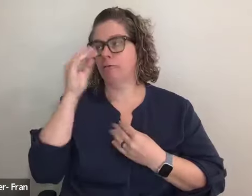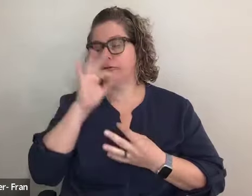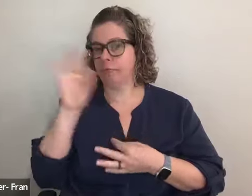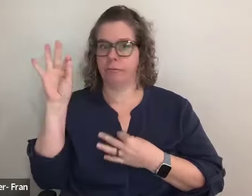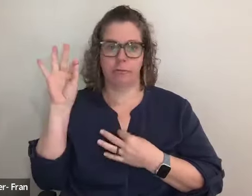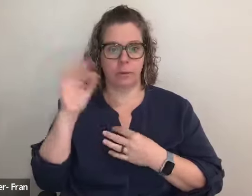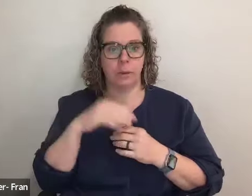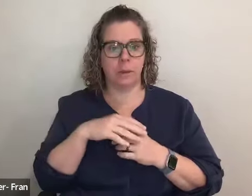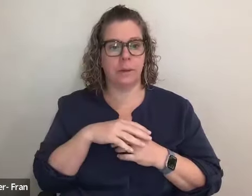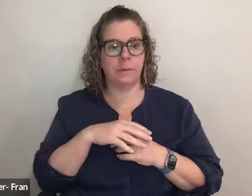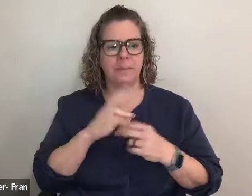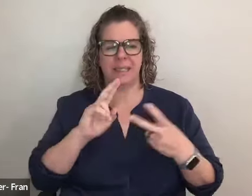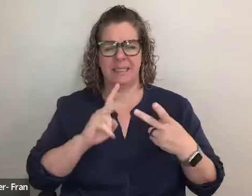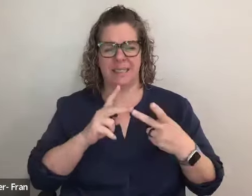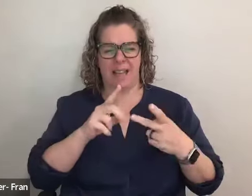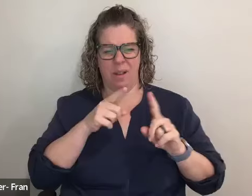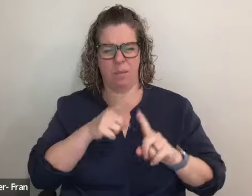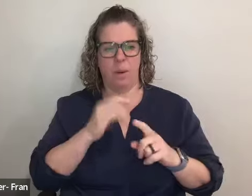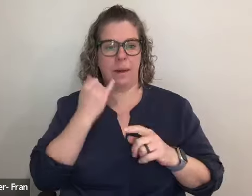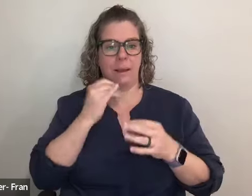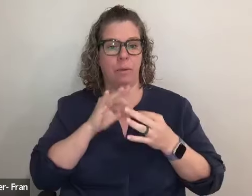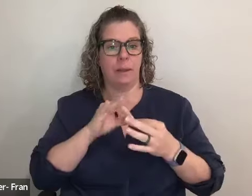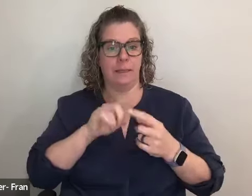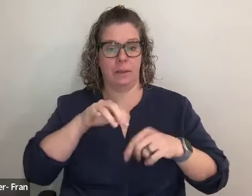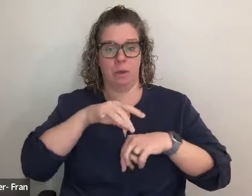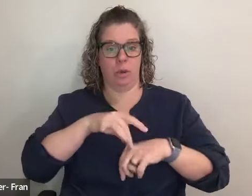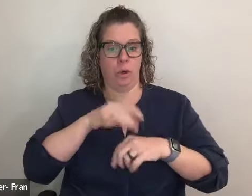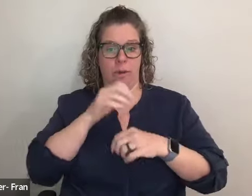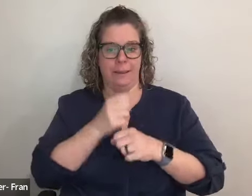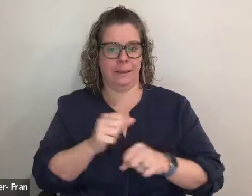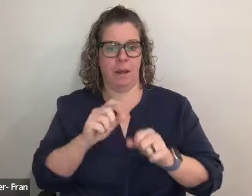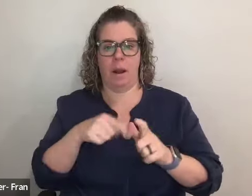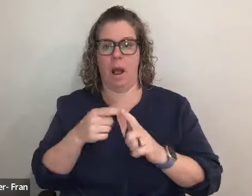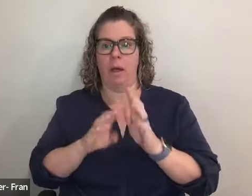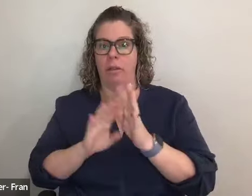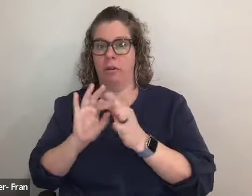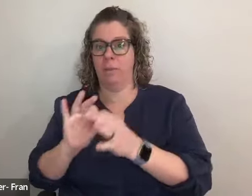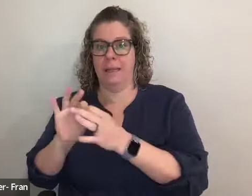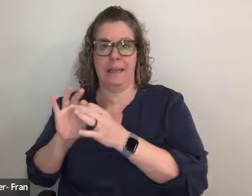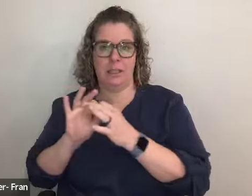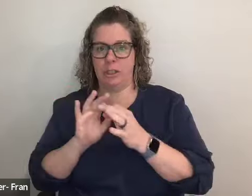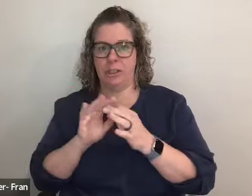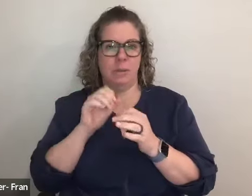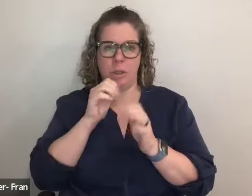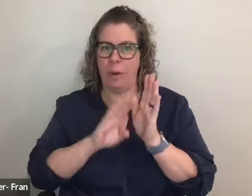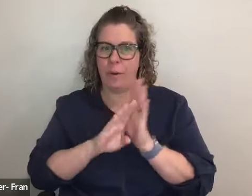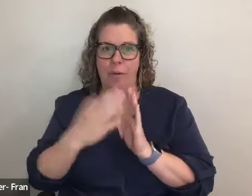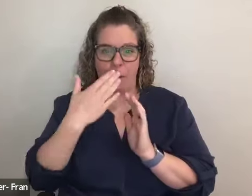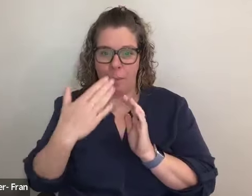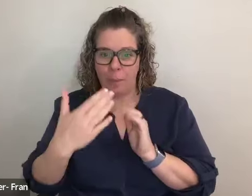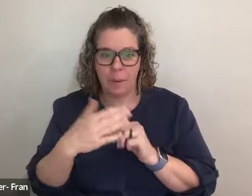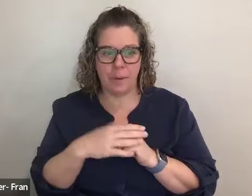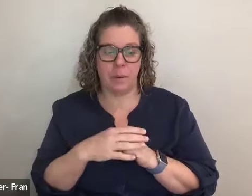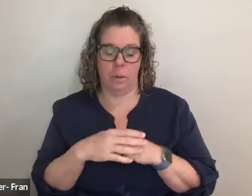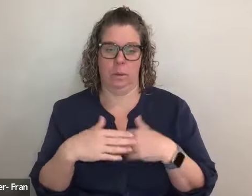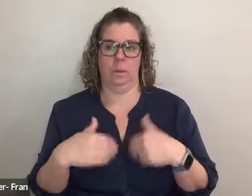And I love that. If our relationship to the earth is not safe, then all other relationships do not develop optimally. So it's like